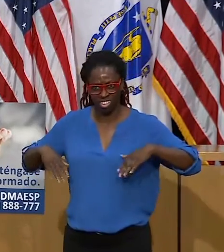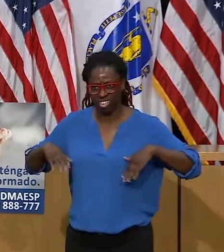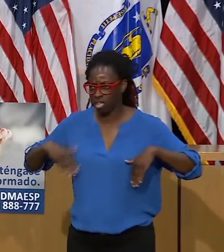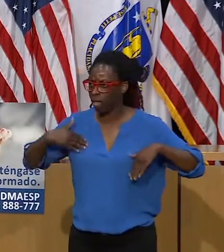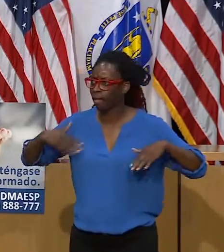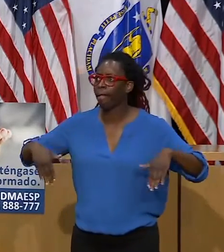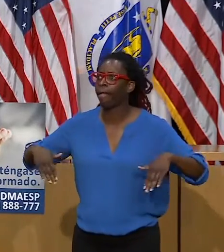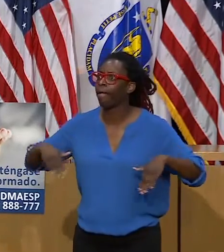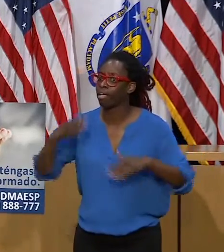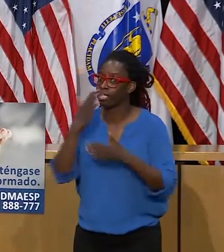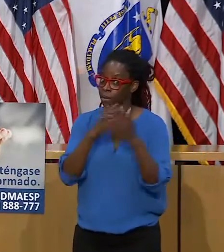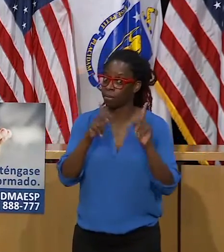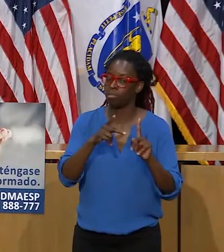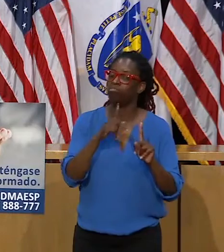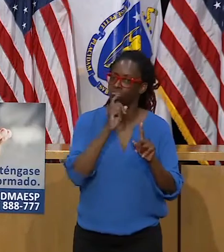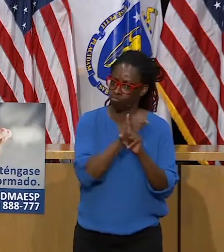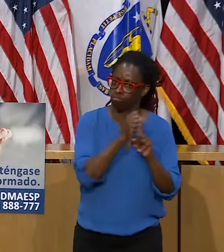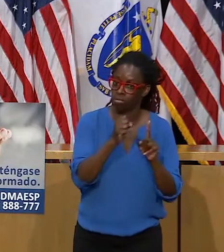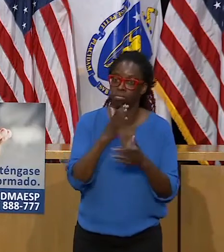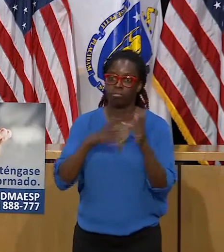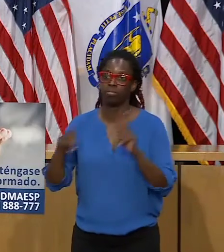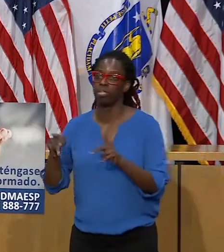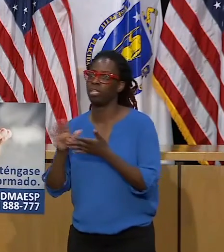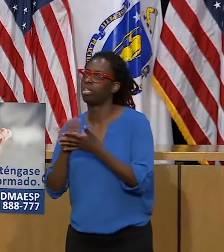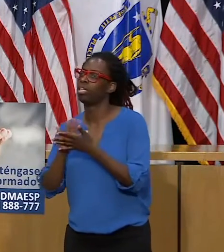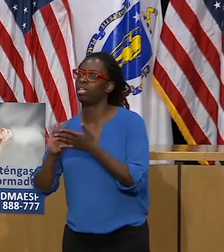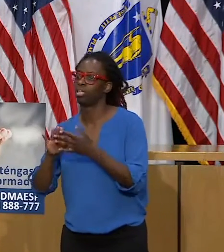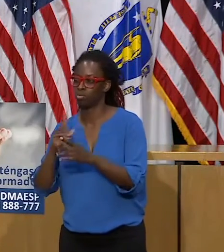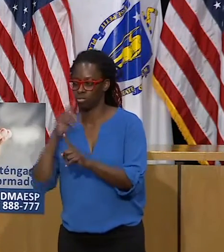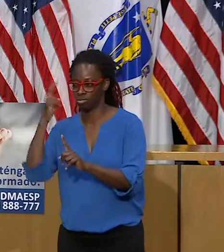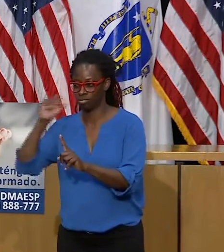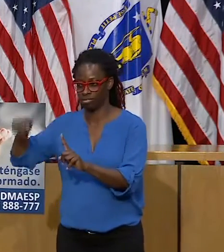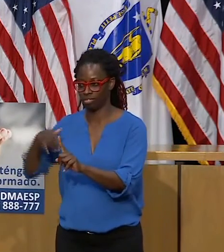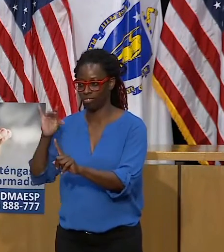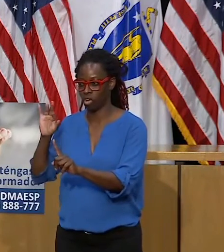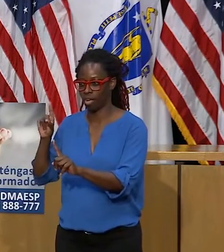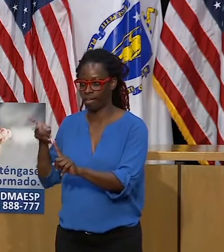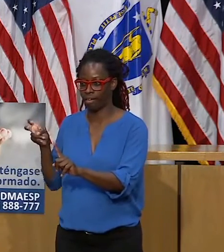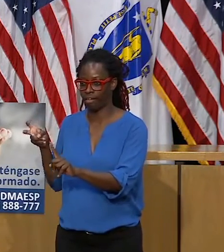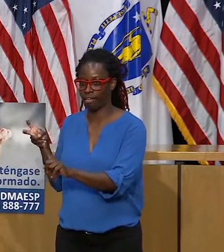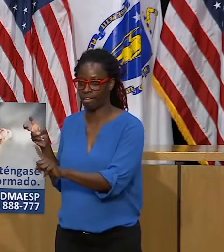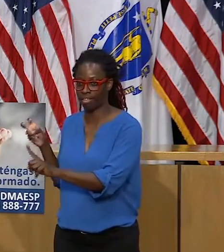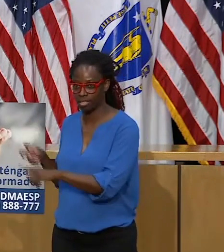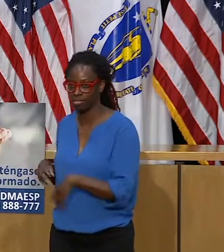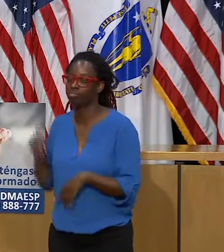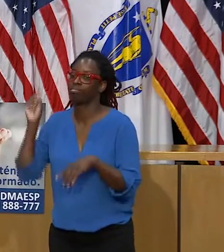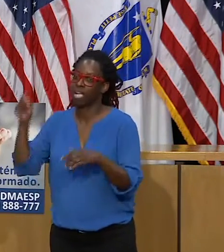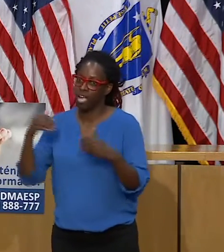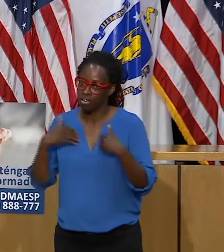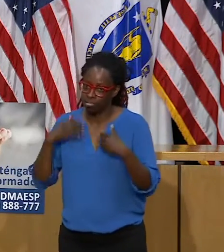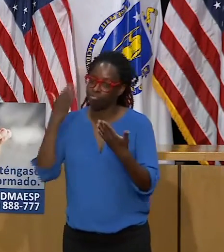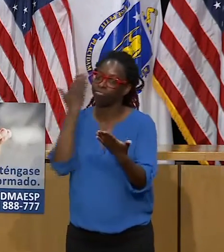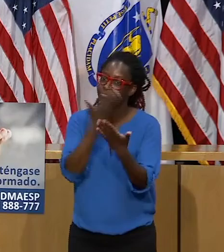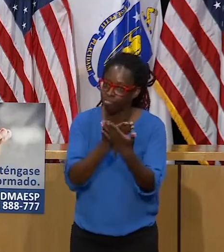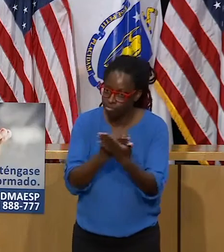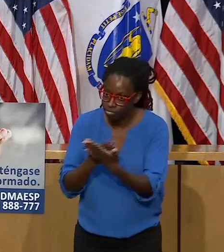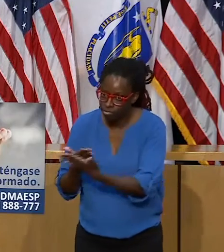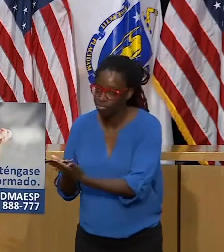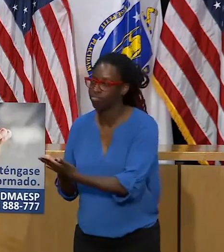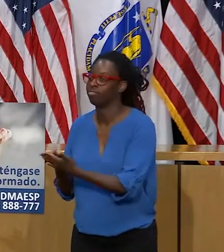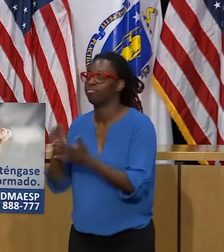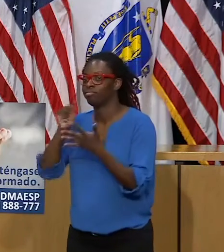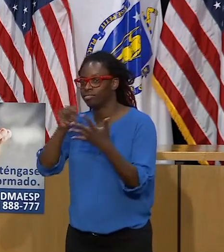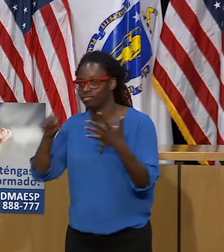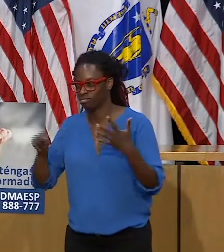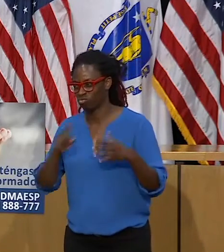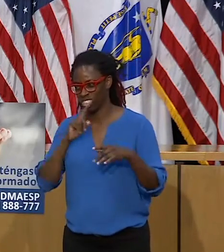follow them up, sometimes we follow them up, it turns out it's legit, and sometimes when we follow up, it turns out there's somebody who's working on behalf of the fraudsters to